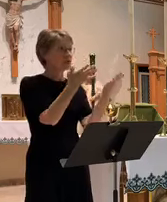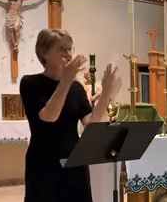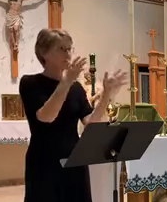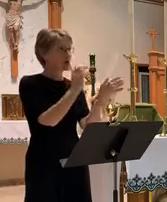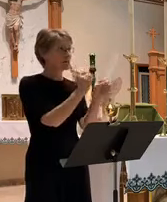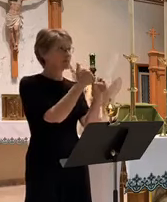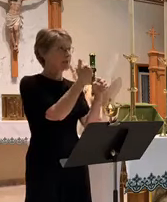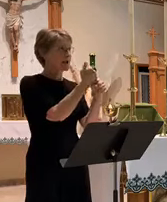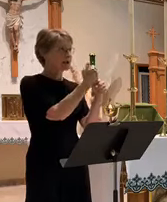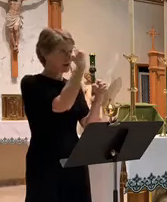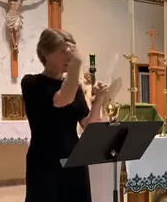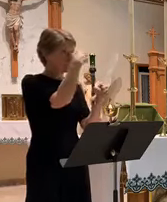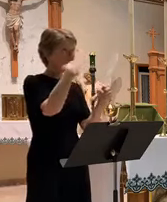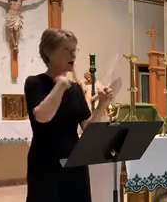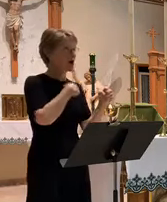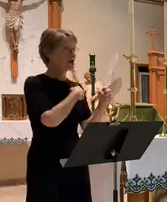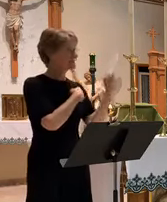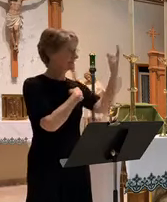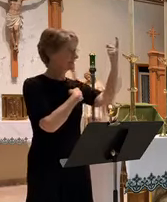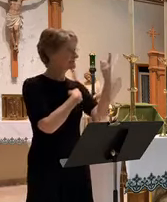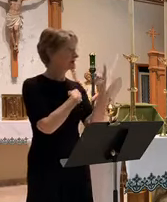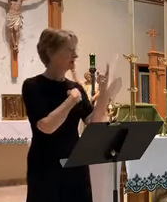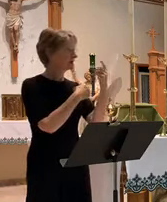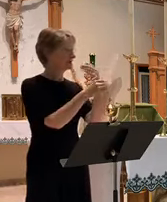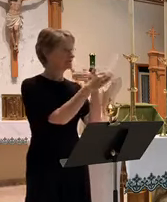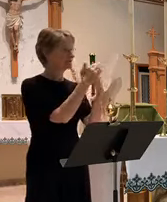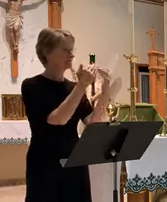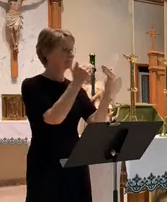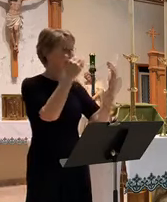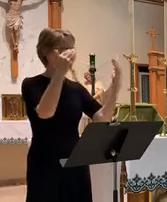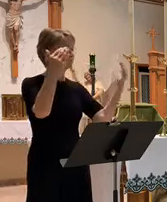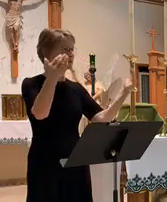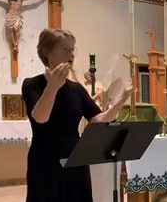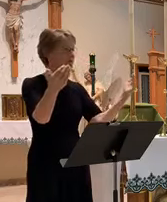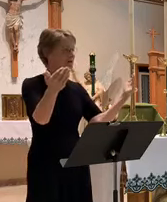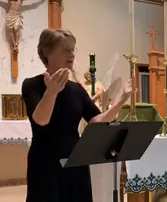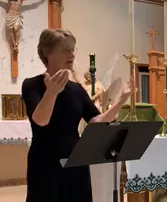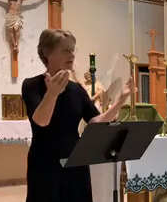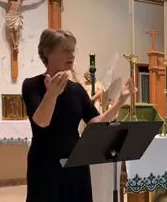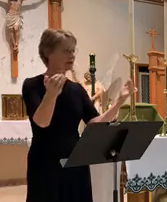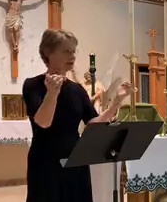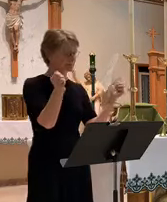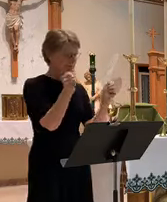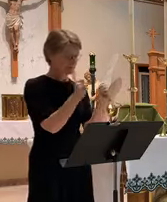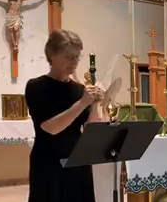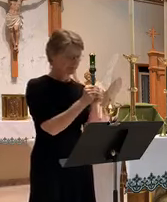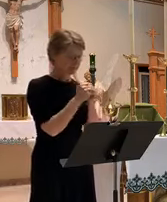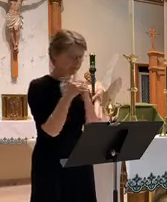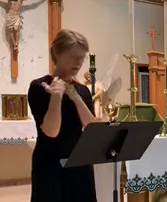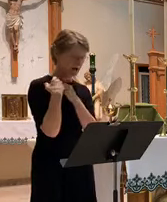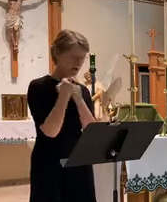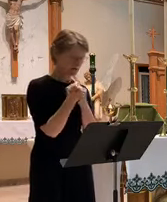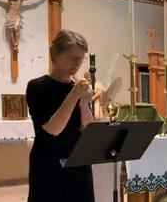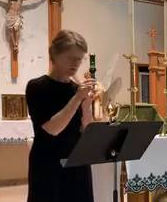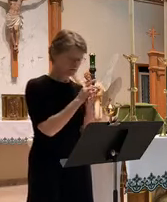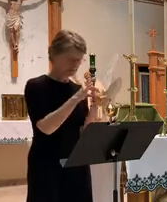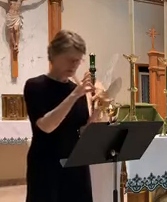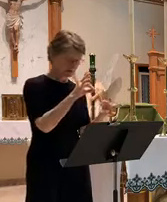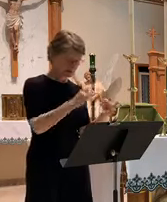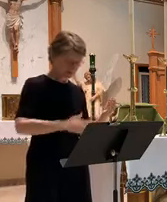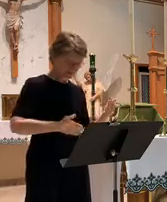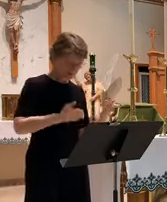made. For us then and for our salvation, he came down from heaven. By the Holy Spirit,